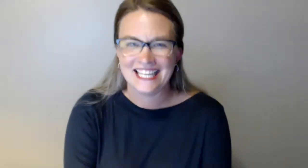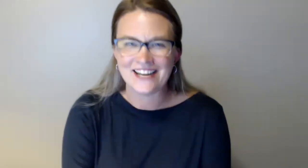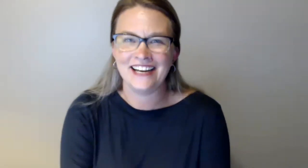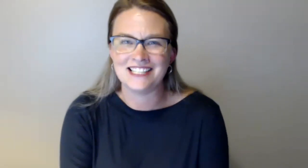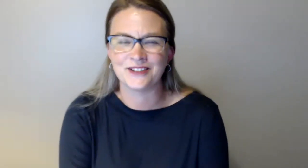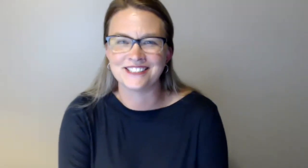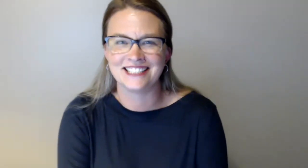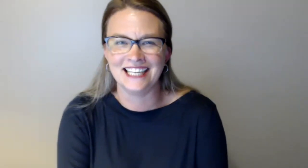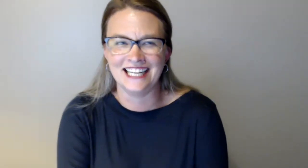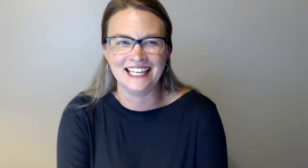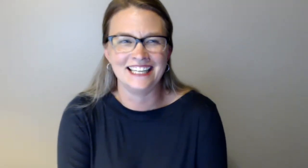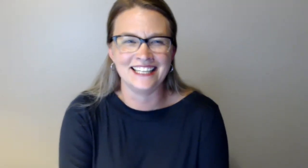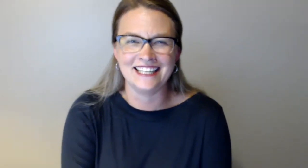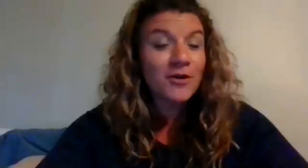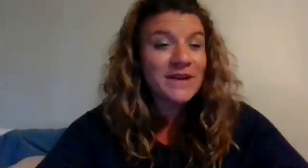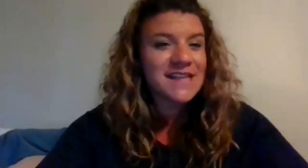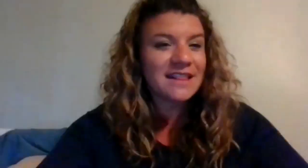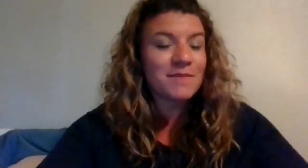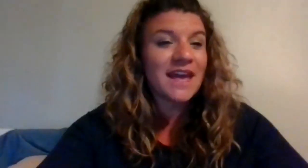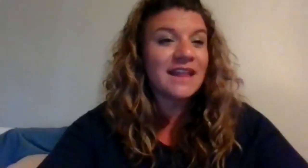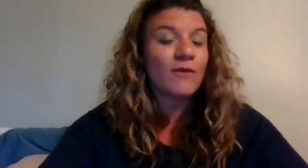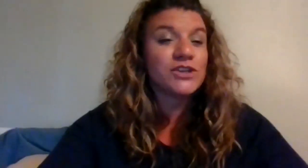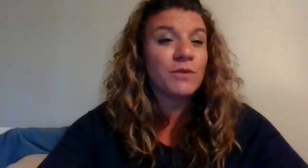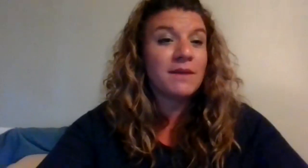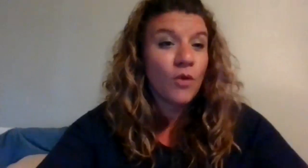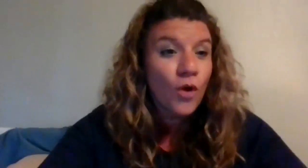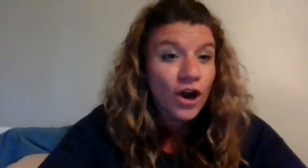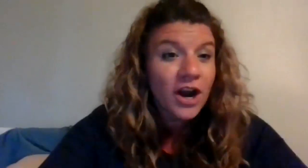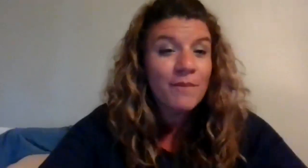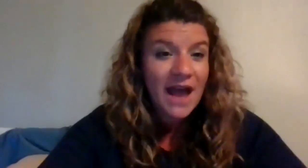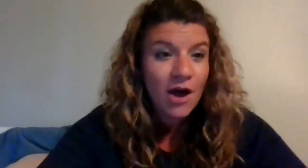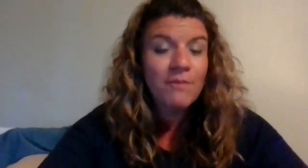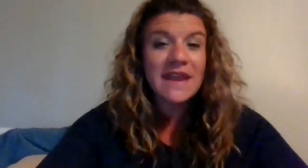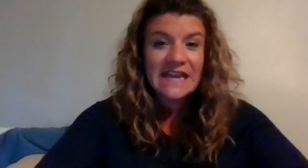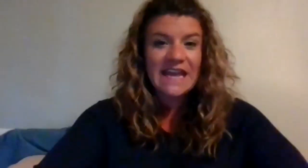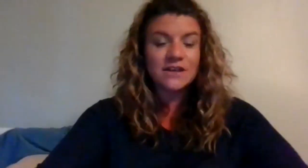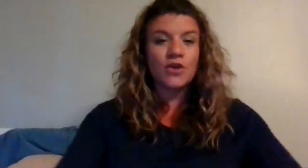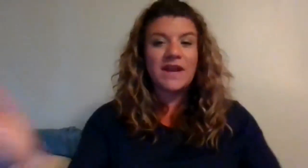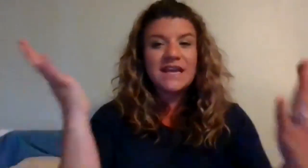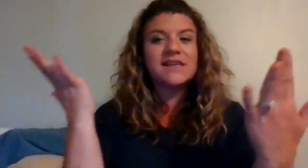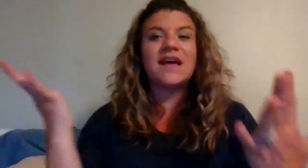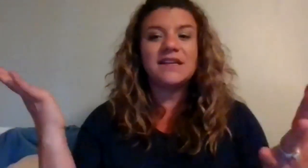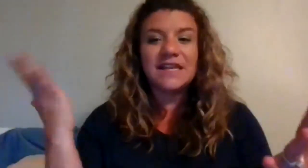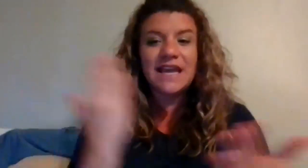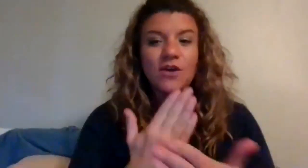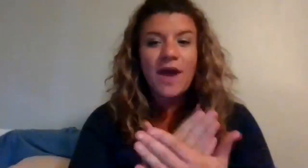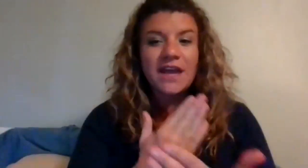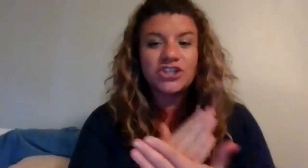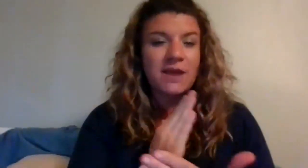Go ahead, Jules. Well, remember we said at the beginning that we're doing more about meaning. So when he says in any way, shape,